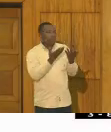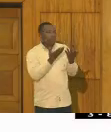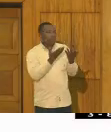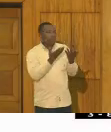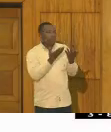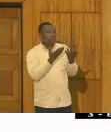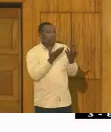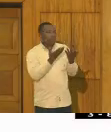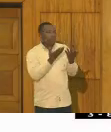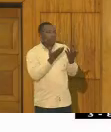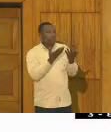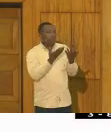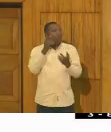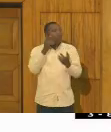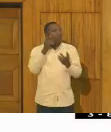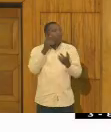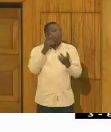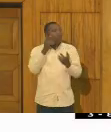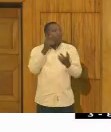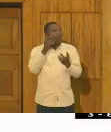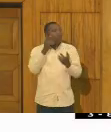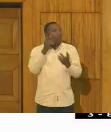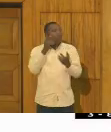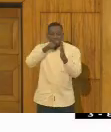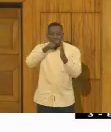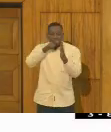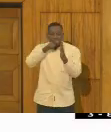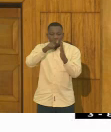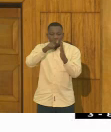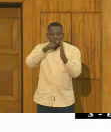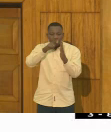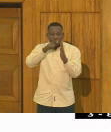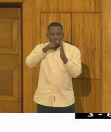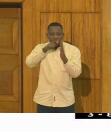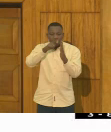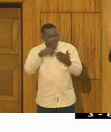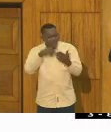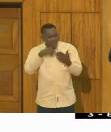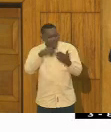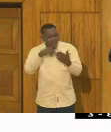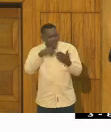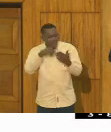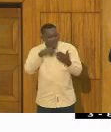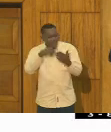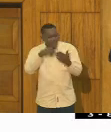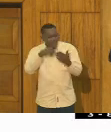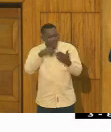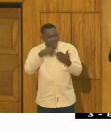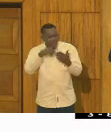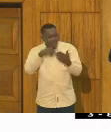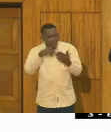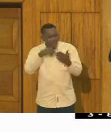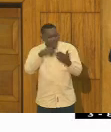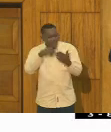also see how we can subsidize this vaccine cost, because we saw from the study that only vaccines that were free of charge or